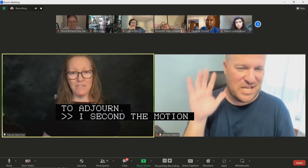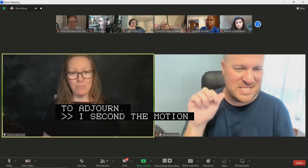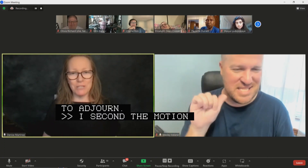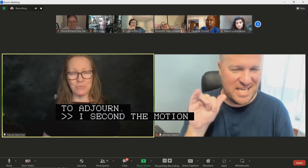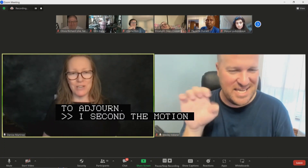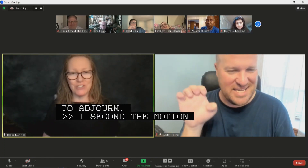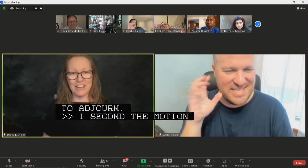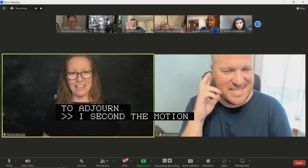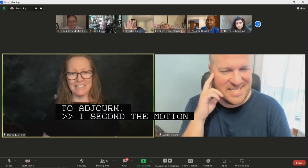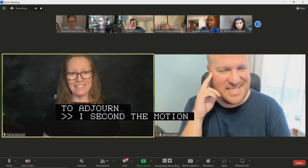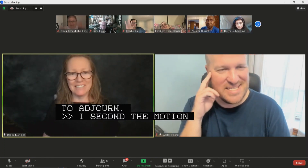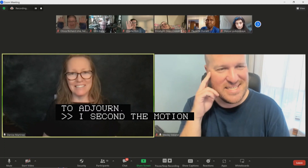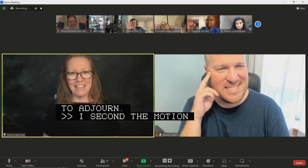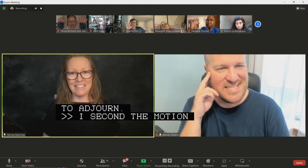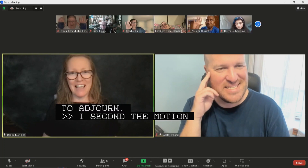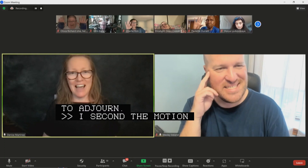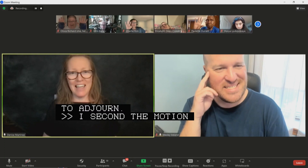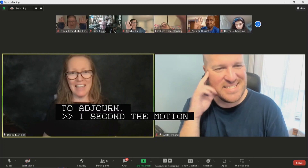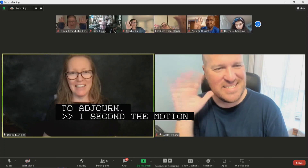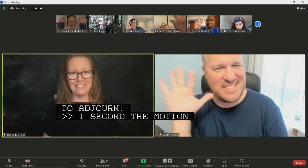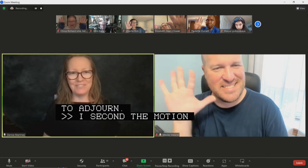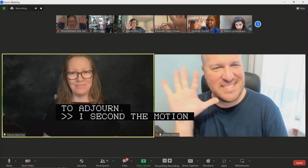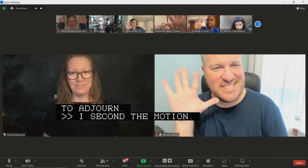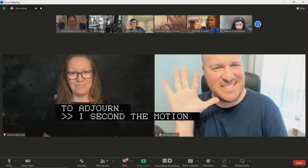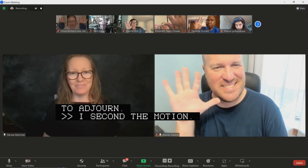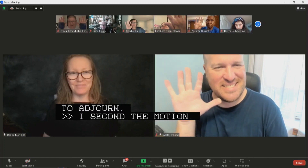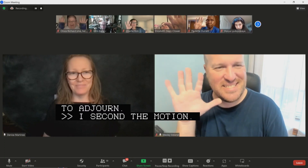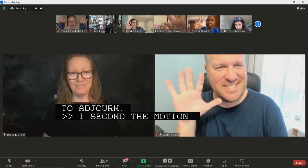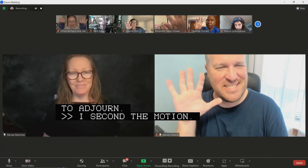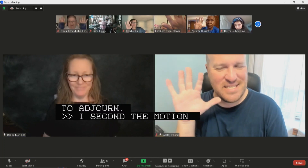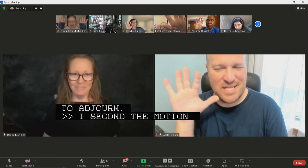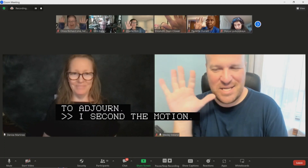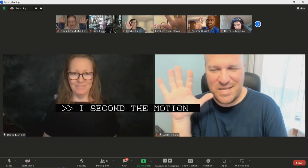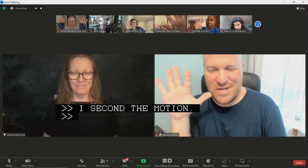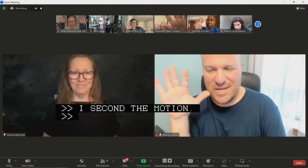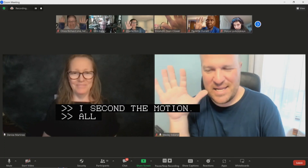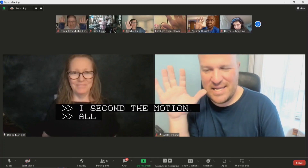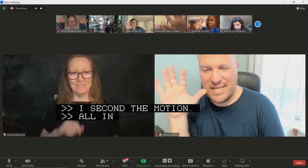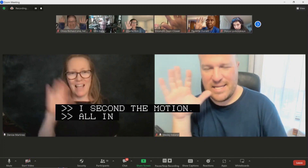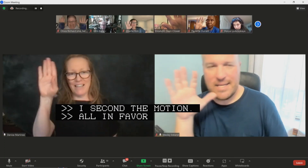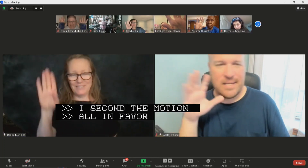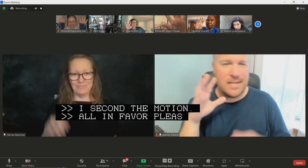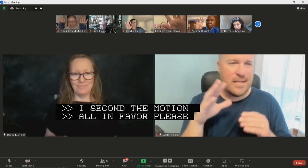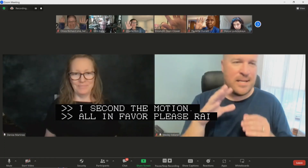All in favor, please raise your hand and say aye. Aye.